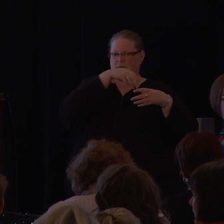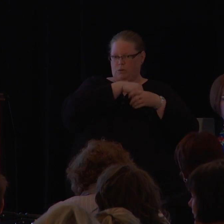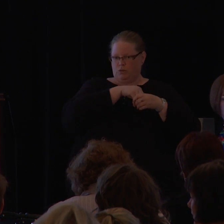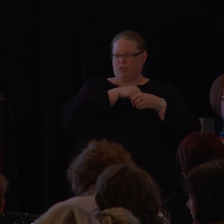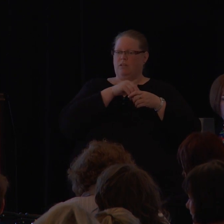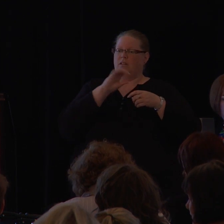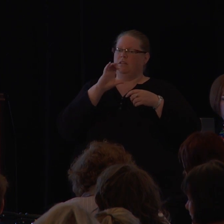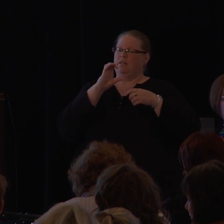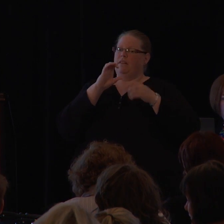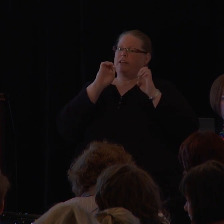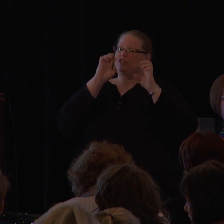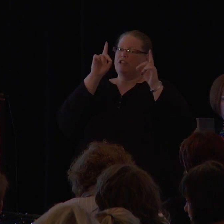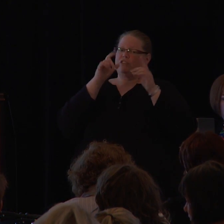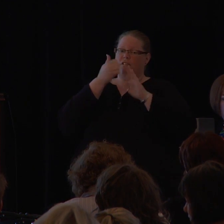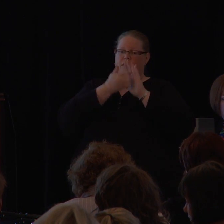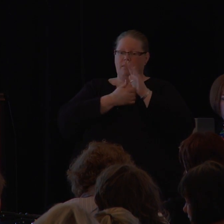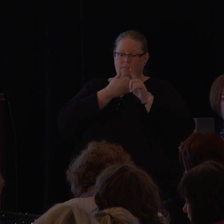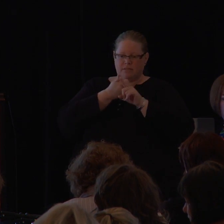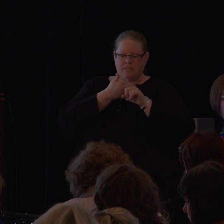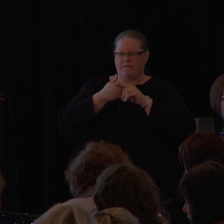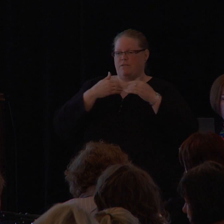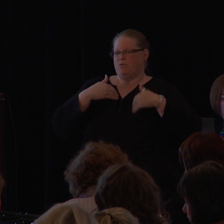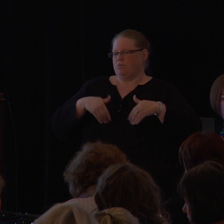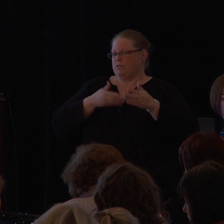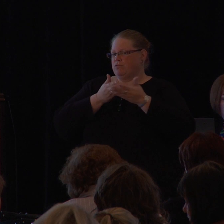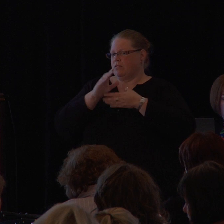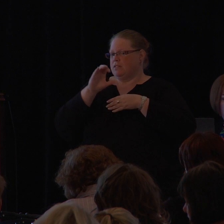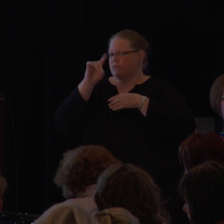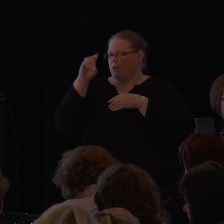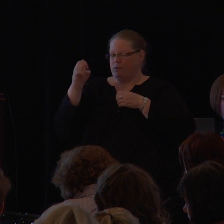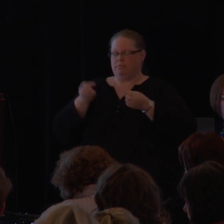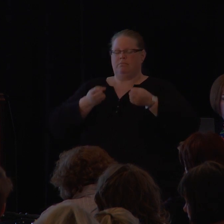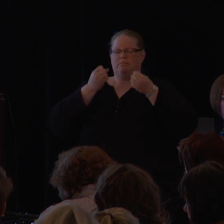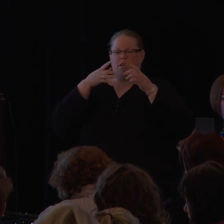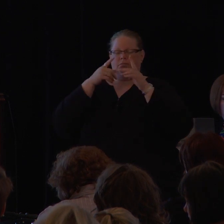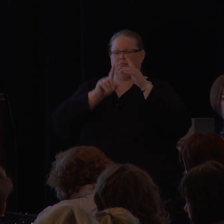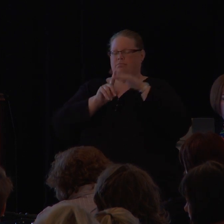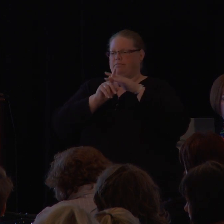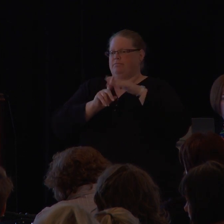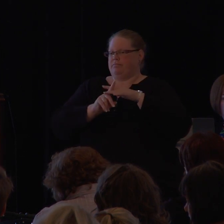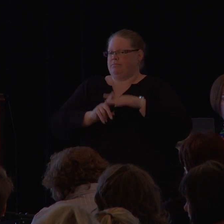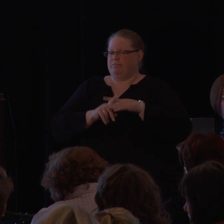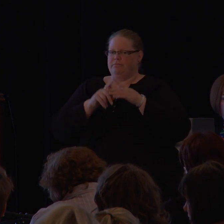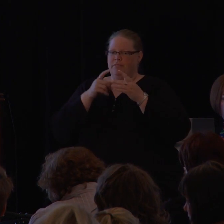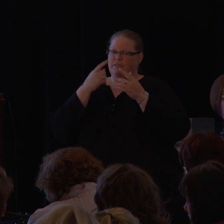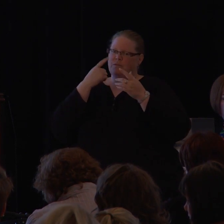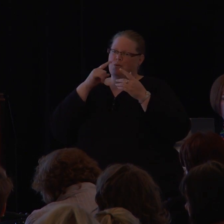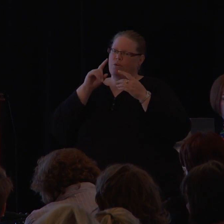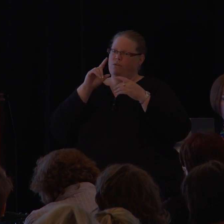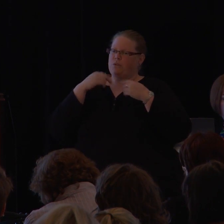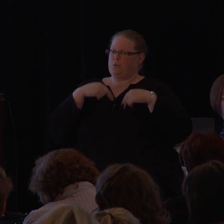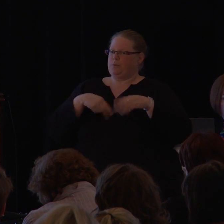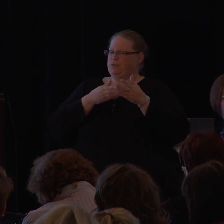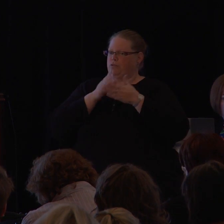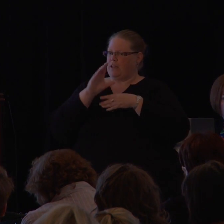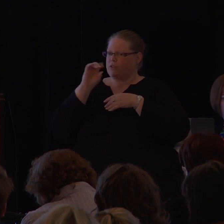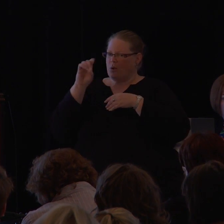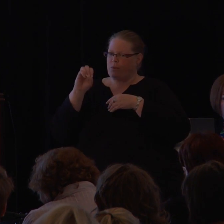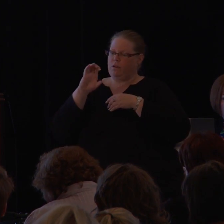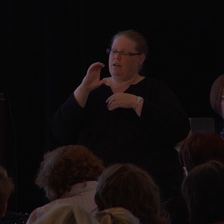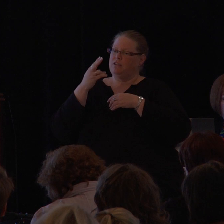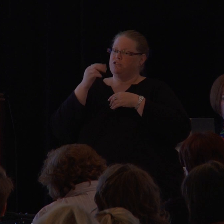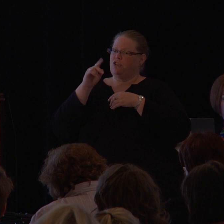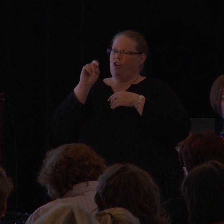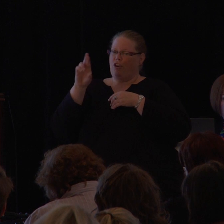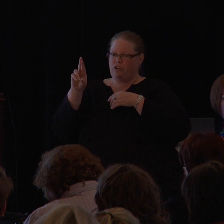the Education Acts themselves, human rights codes, a lot of human rights cases, Charter of Rights, and Section 15, so that in